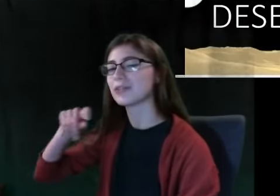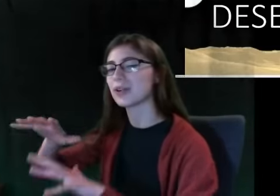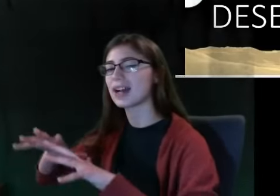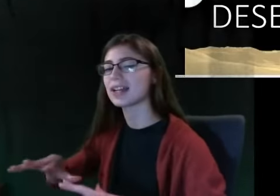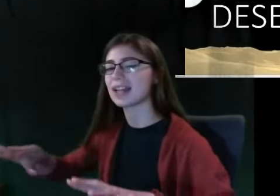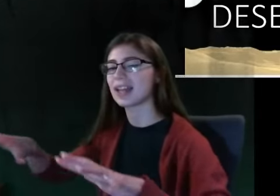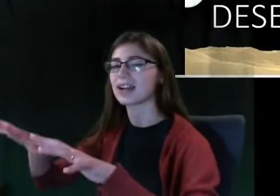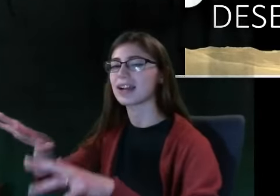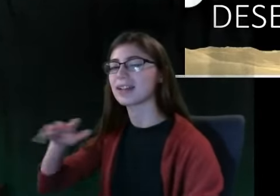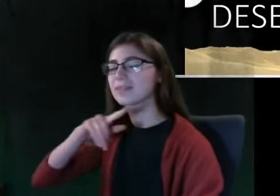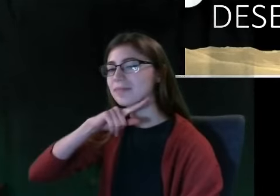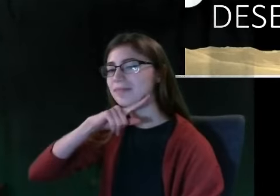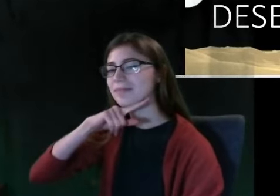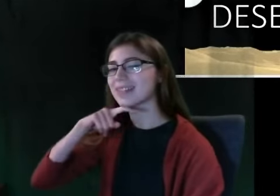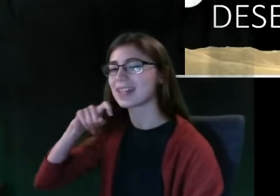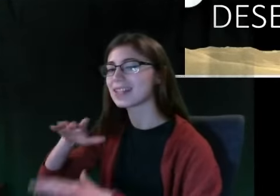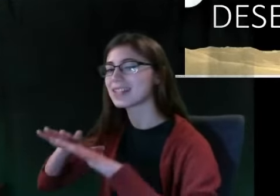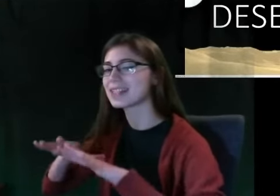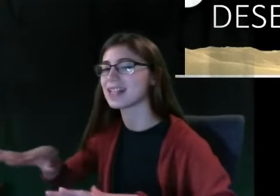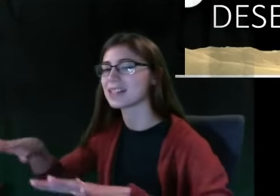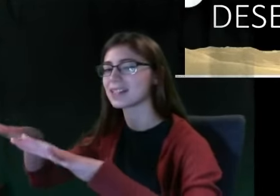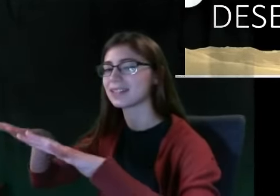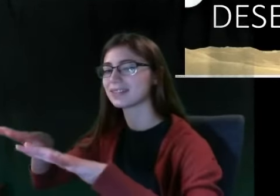Dry area. Desert.